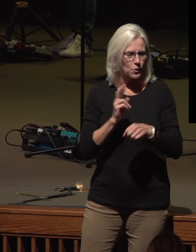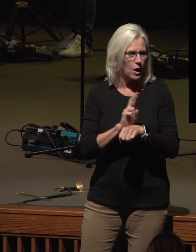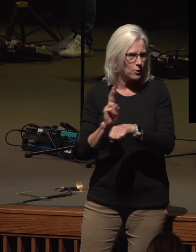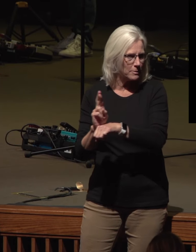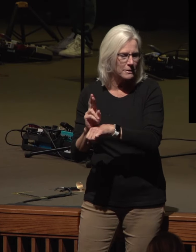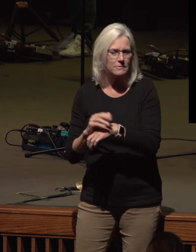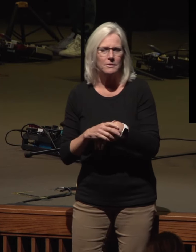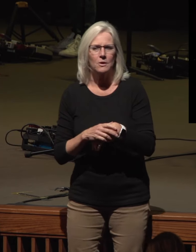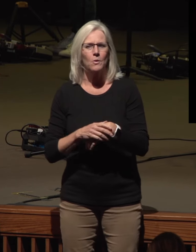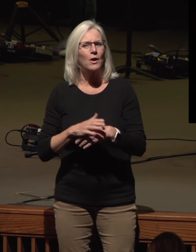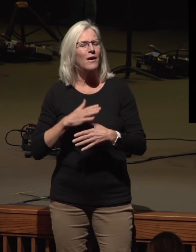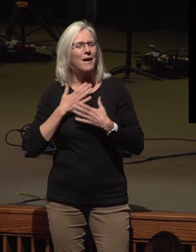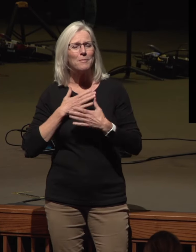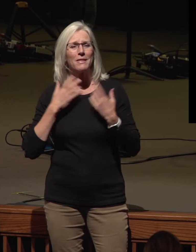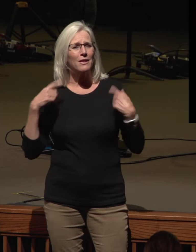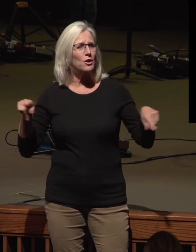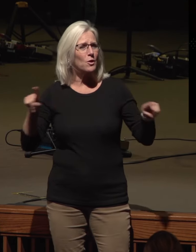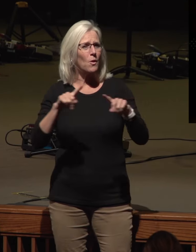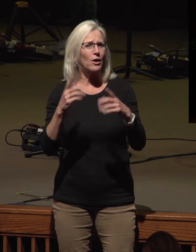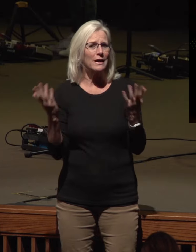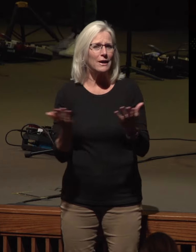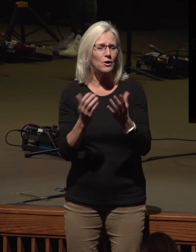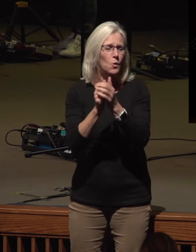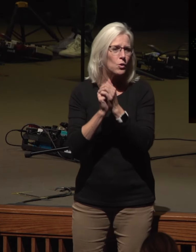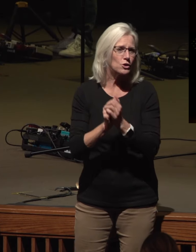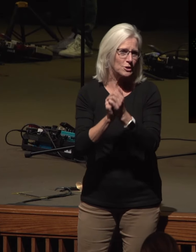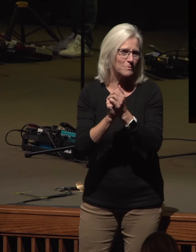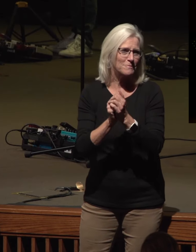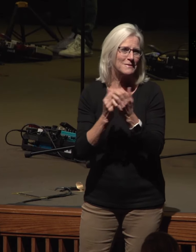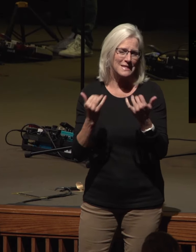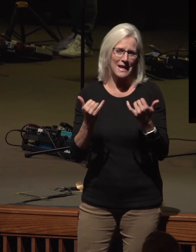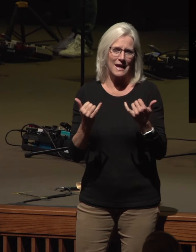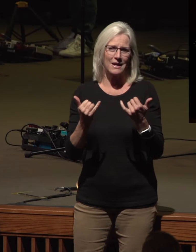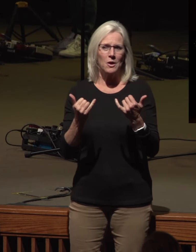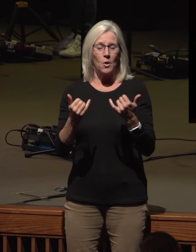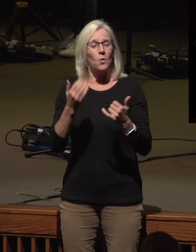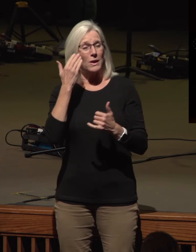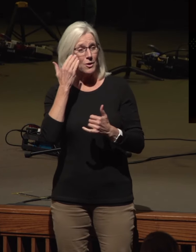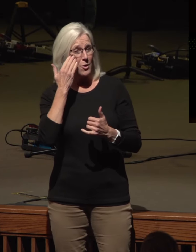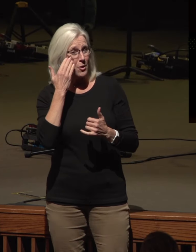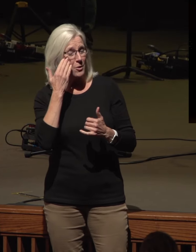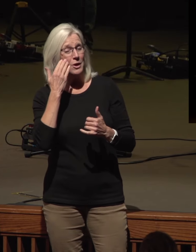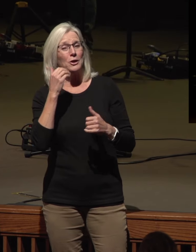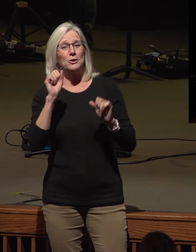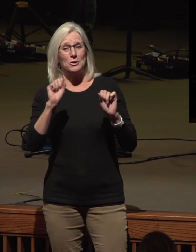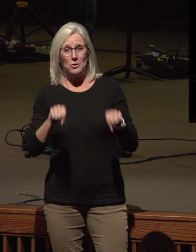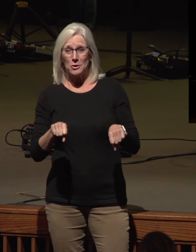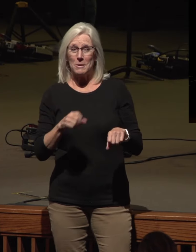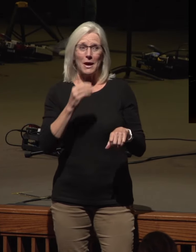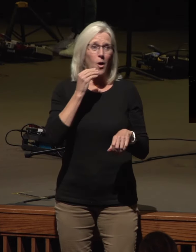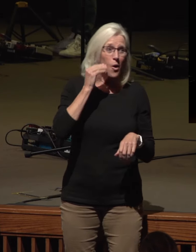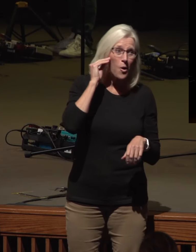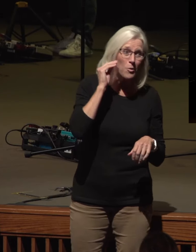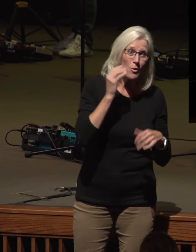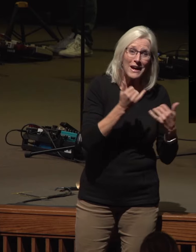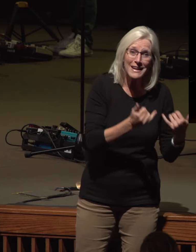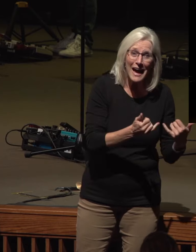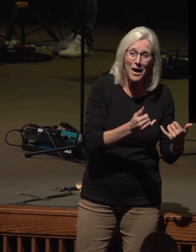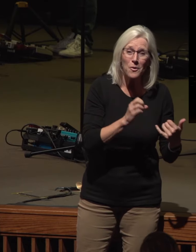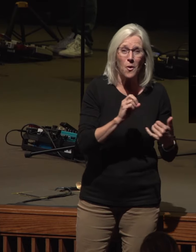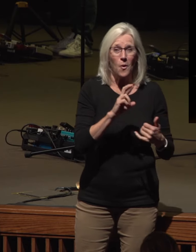you have come to worship with us today. We recognize that you could be a lot of places right now, at home, underneath a blanket, staying warm, but we are